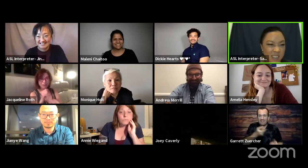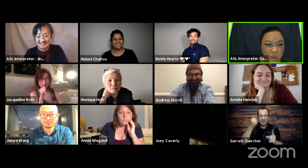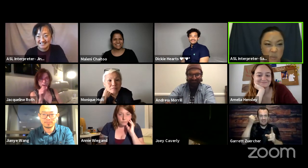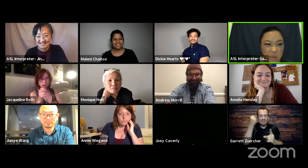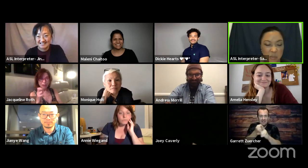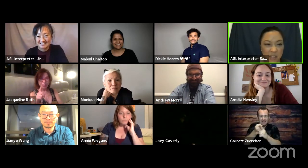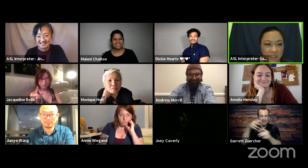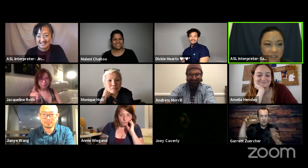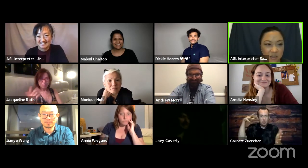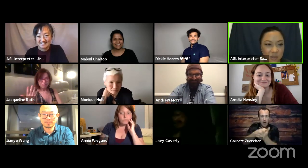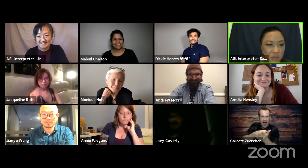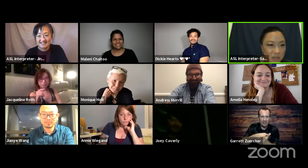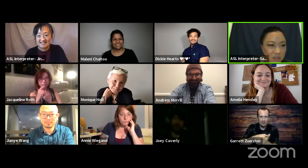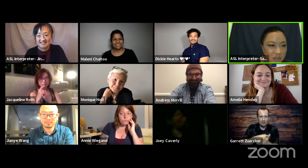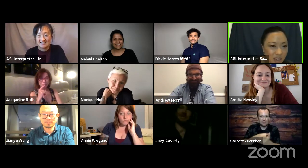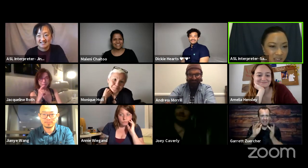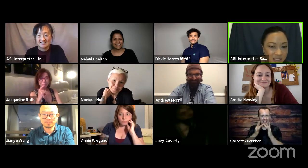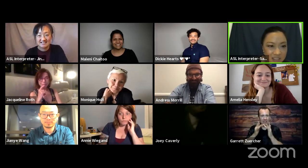that would be my response to that.